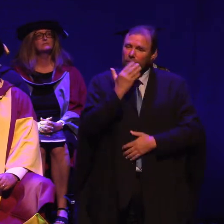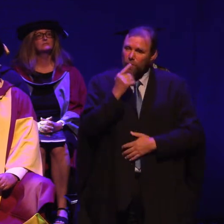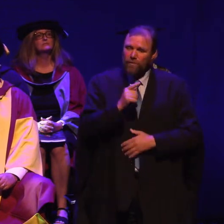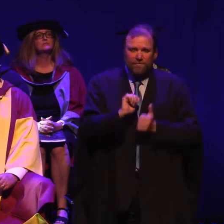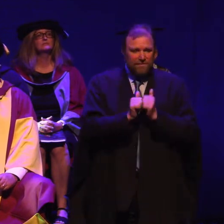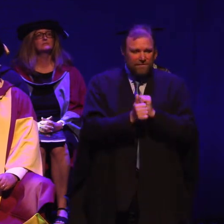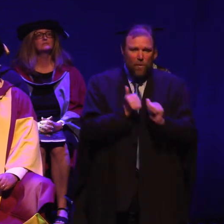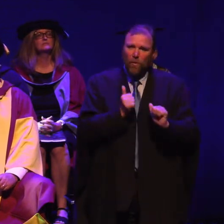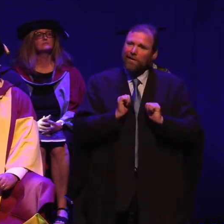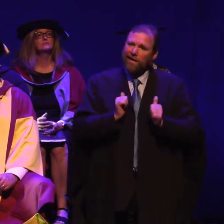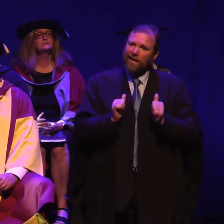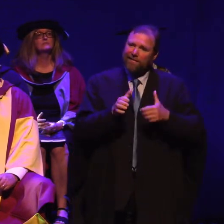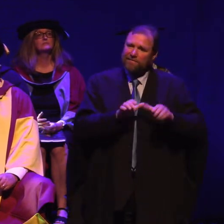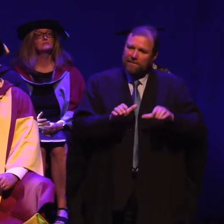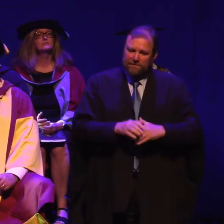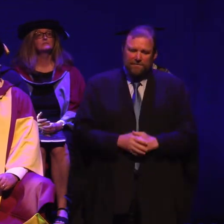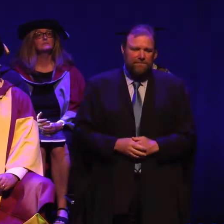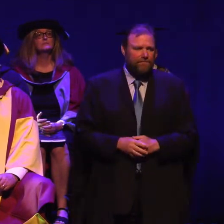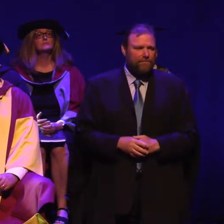Health Sciences.